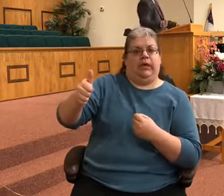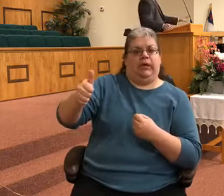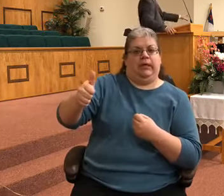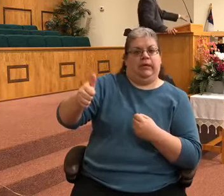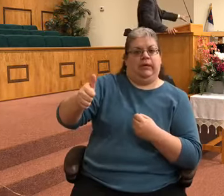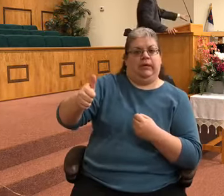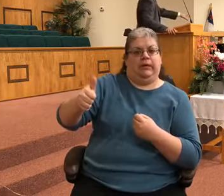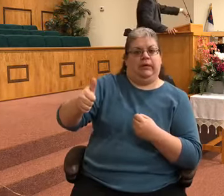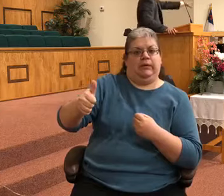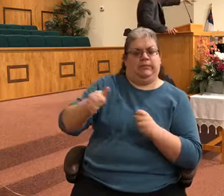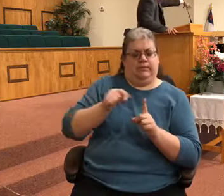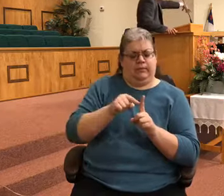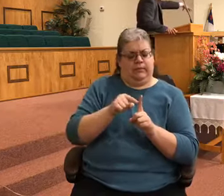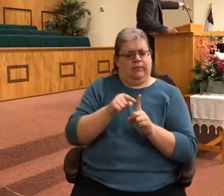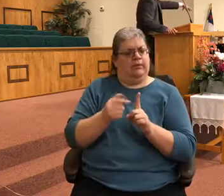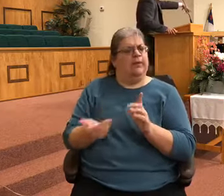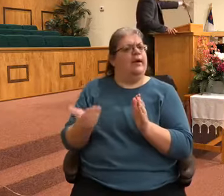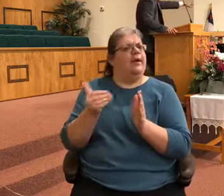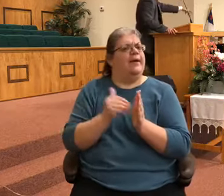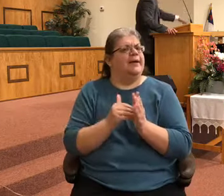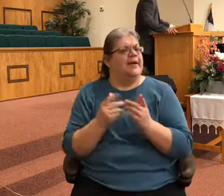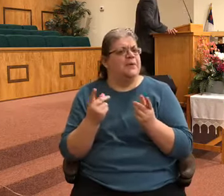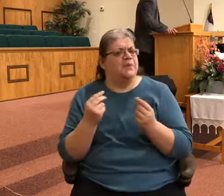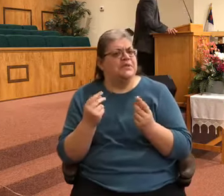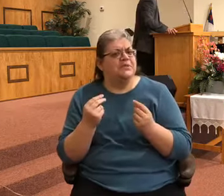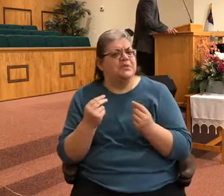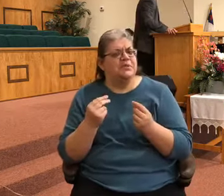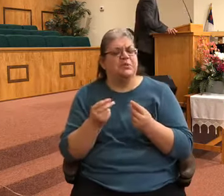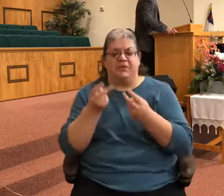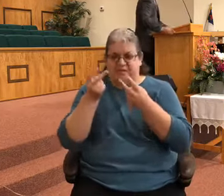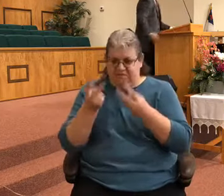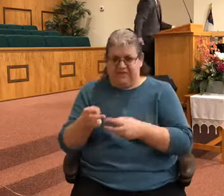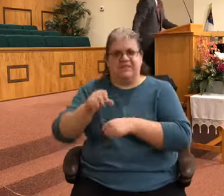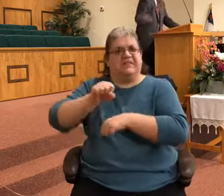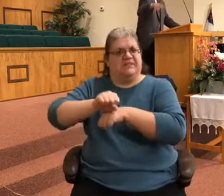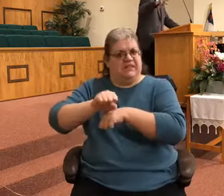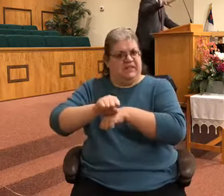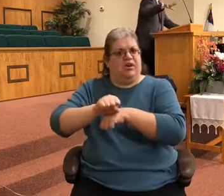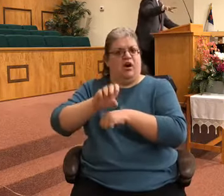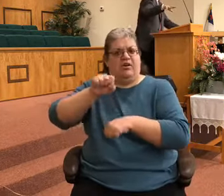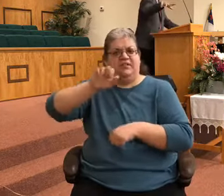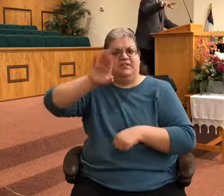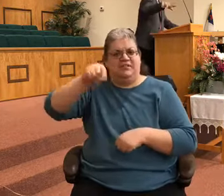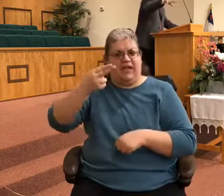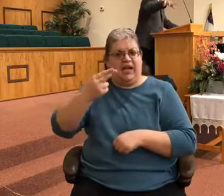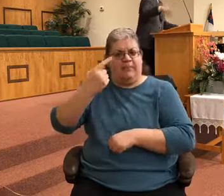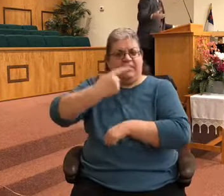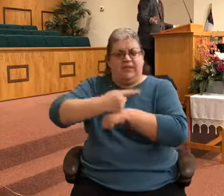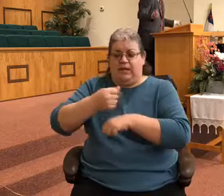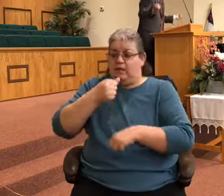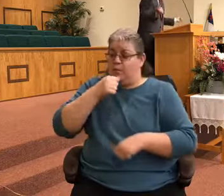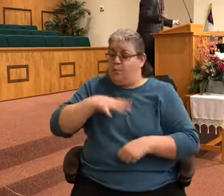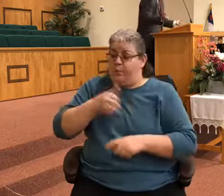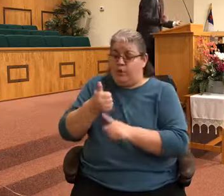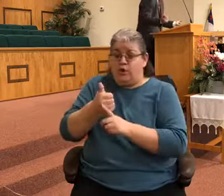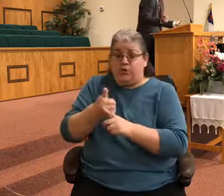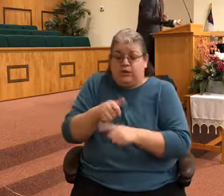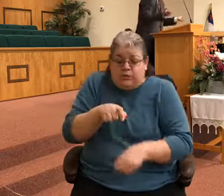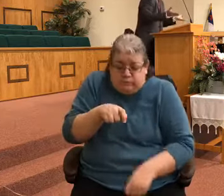once again. In the synagogue on a Sabbath day, there's a woman that's stooped over. She cannot stand up straight. As a